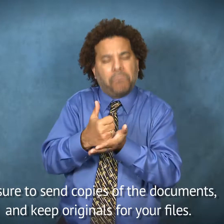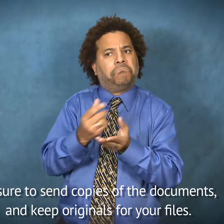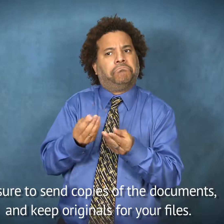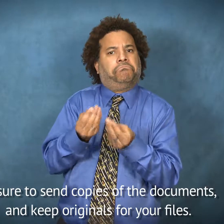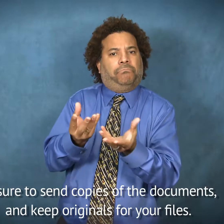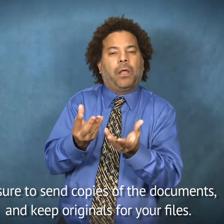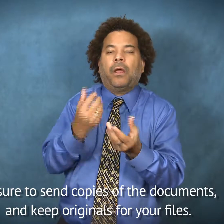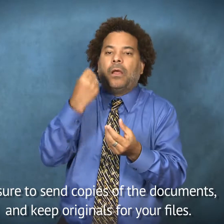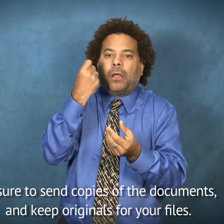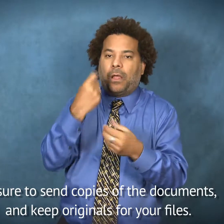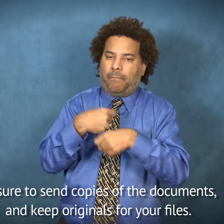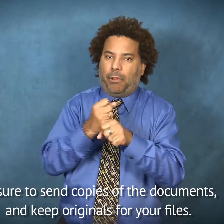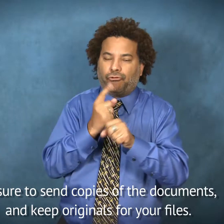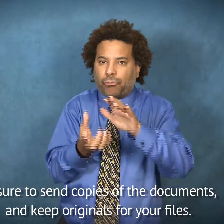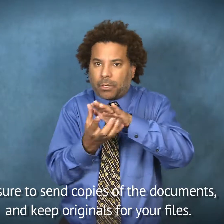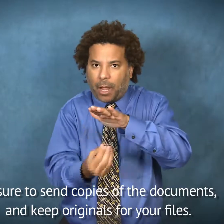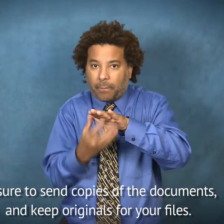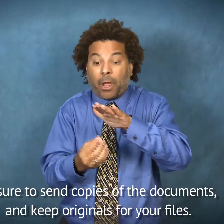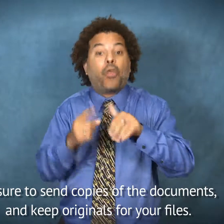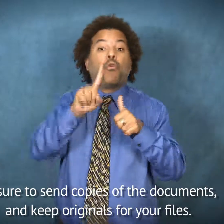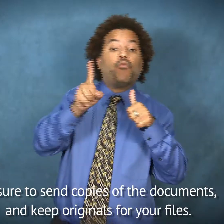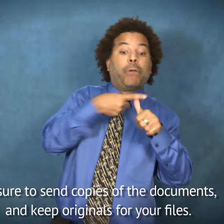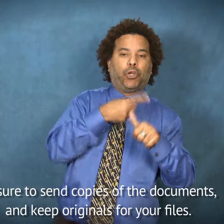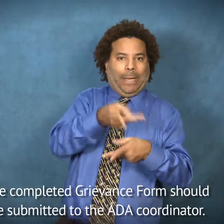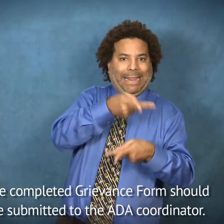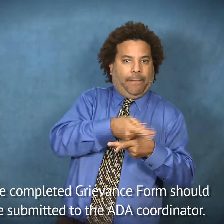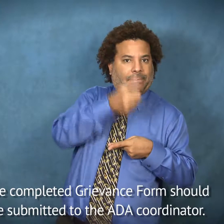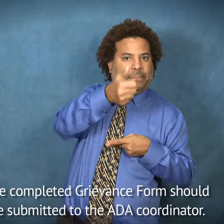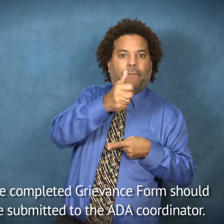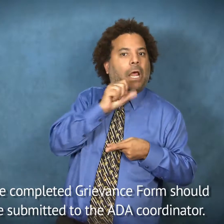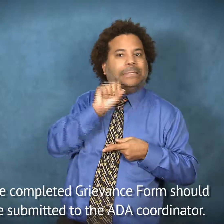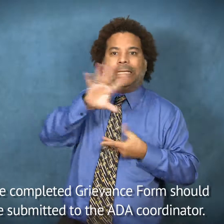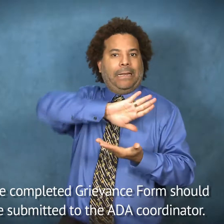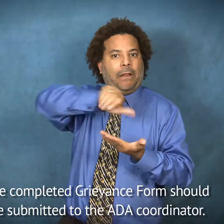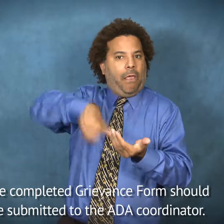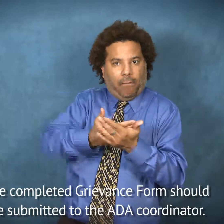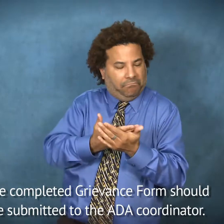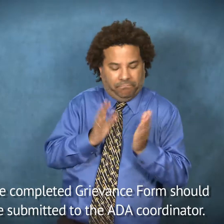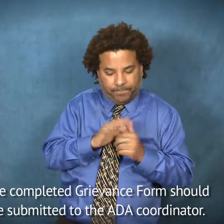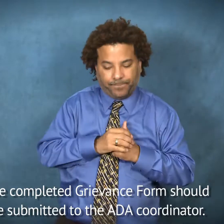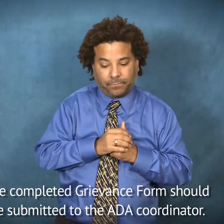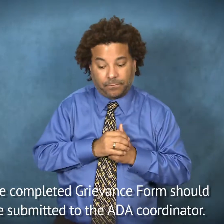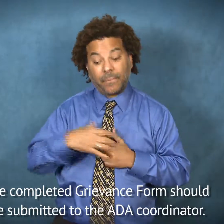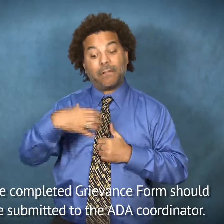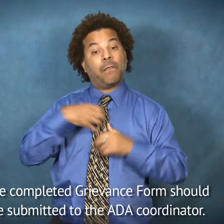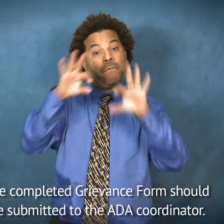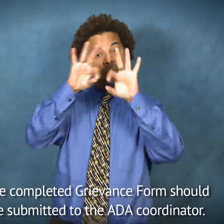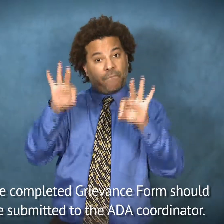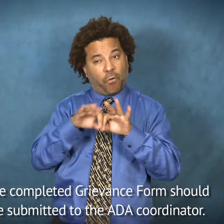send copies of the documents and keep originals for your files. The completed grievance form should be submitted to the ADA